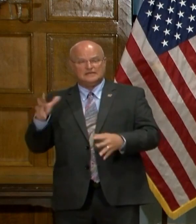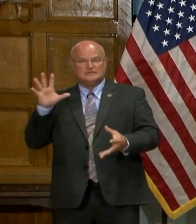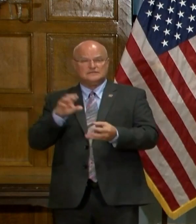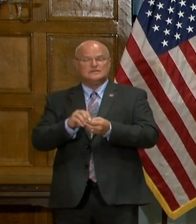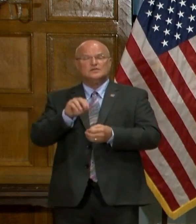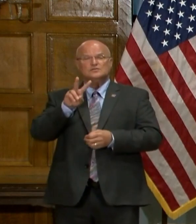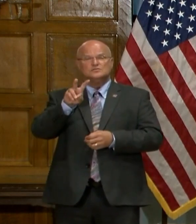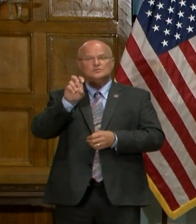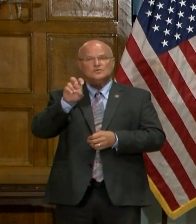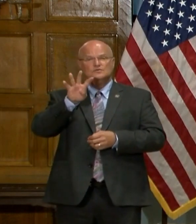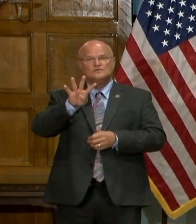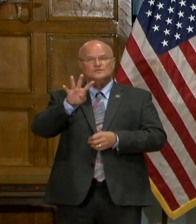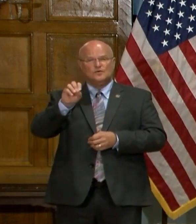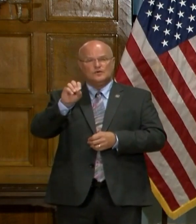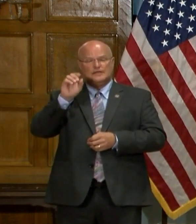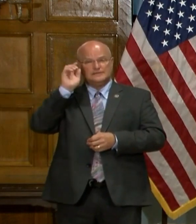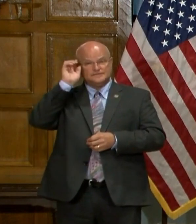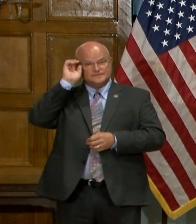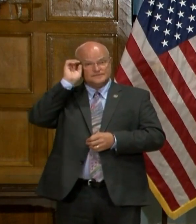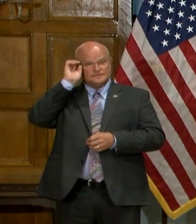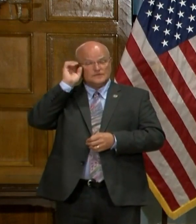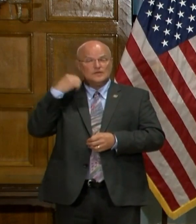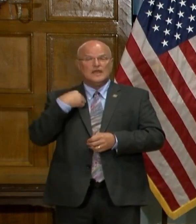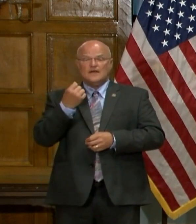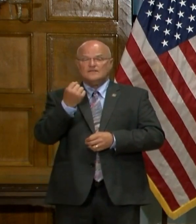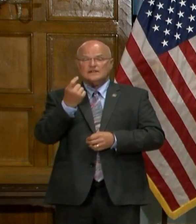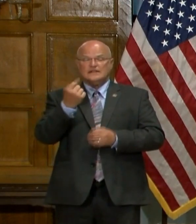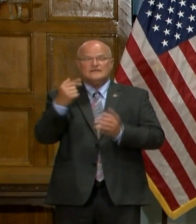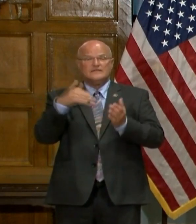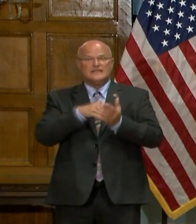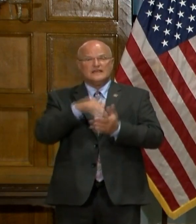to 240 total. We have